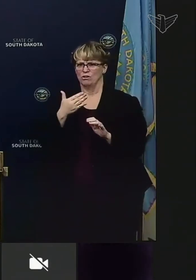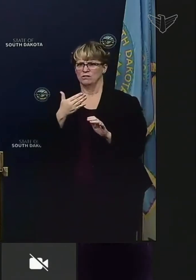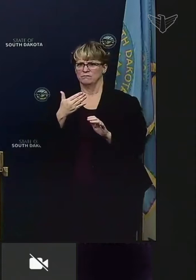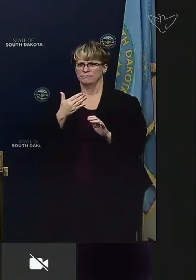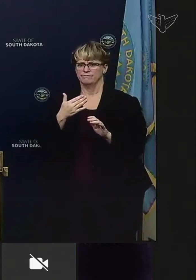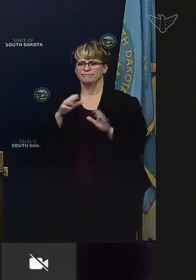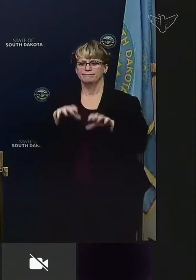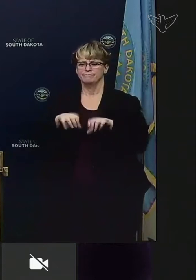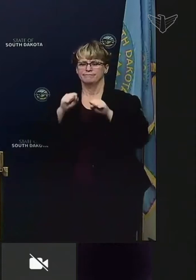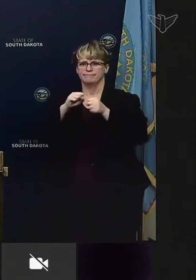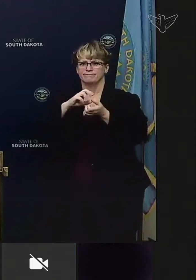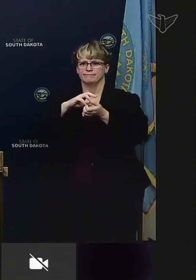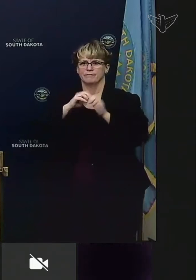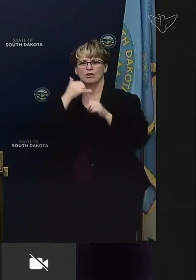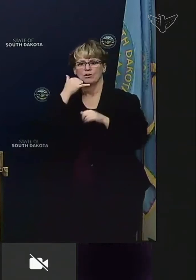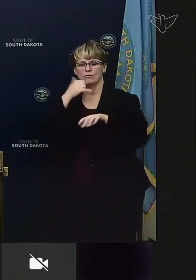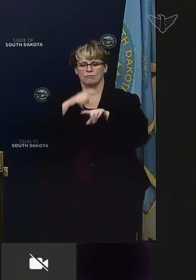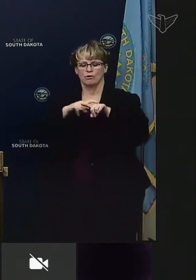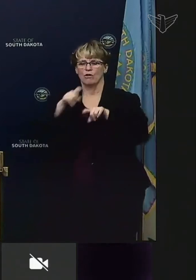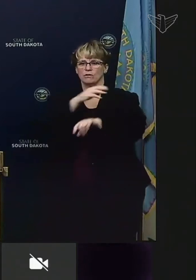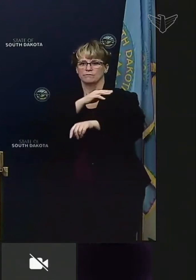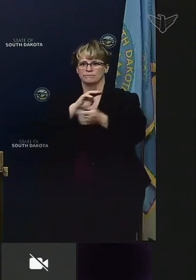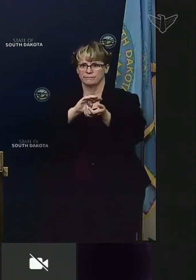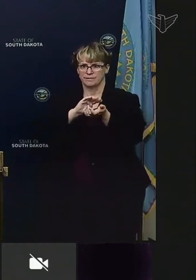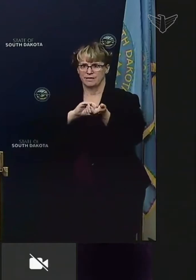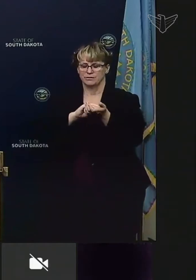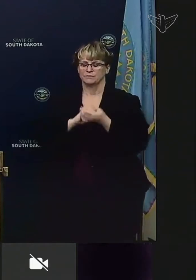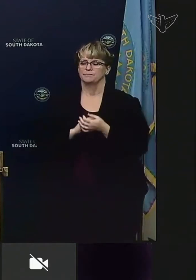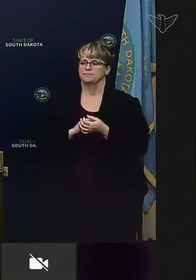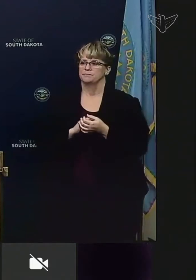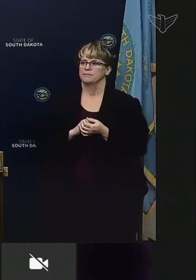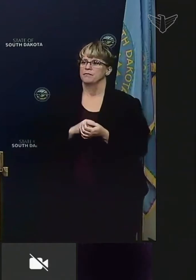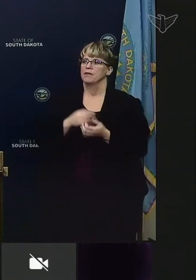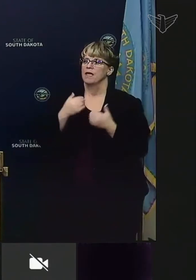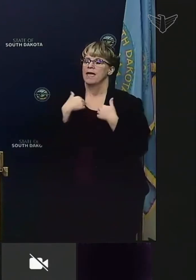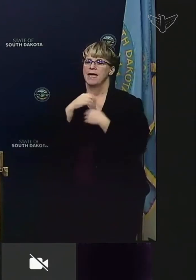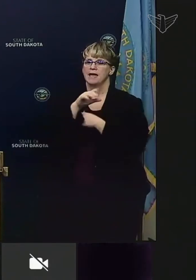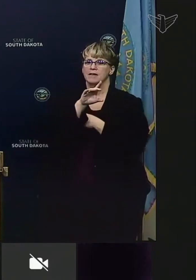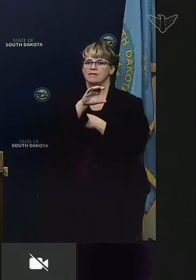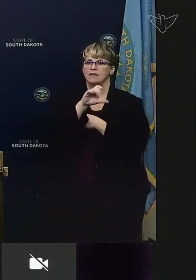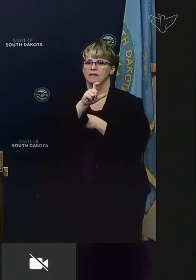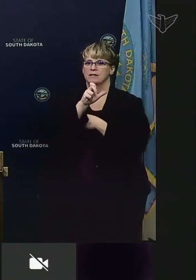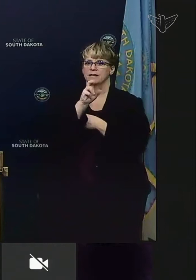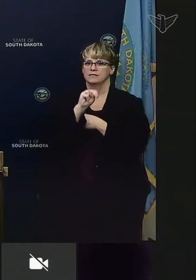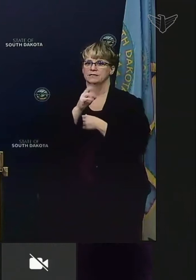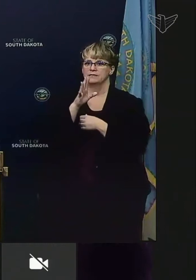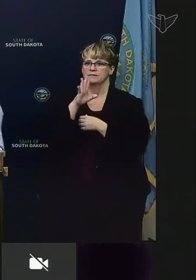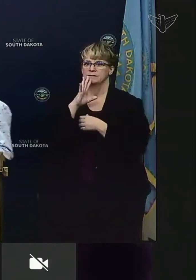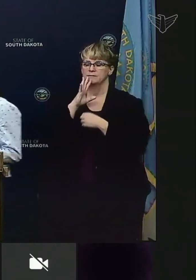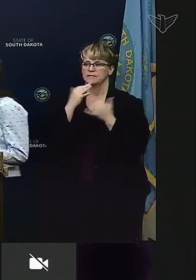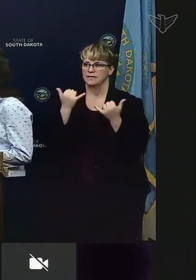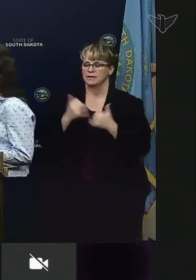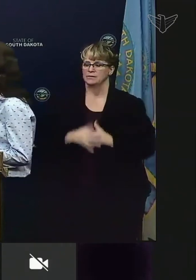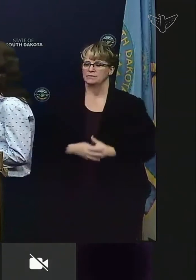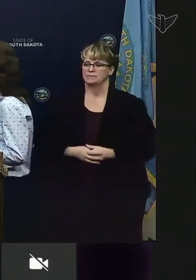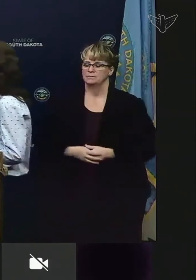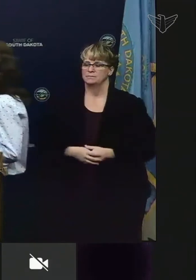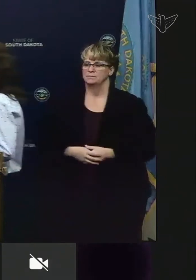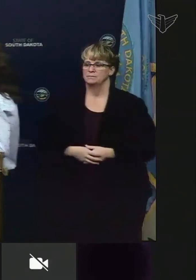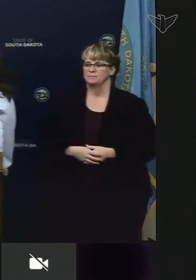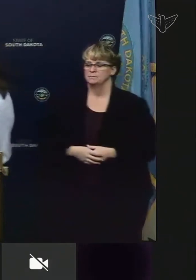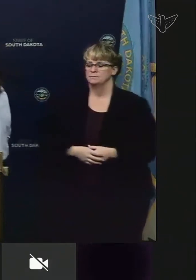I'm going to turn to Josh, let him walk through a few slides with you, and then we're going to hear from the doctors that have joined us by video conference today.